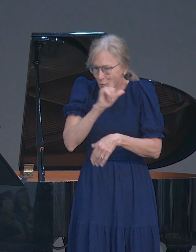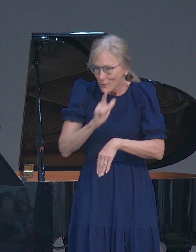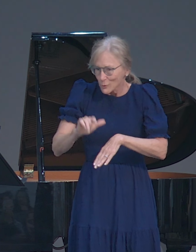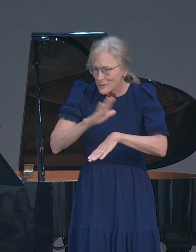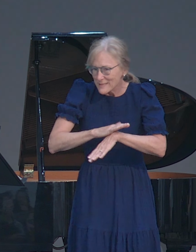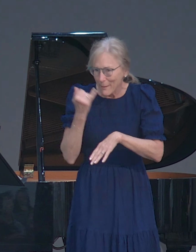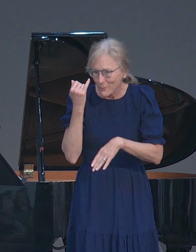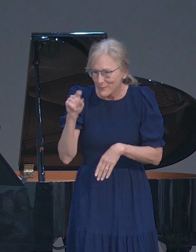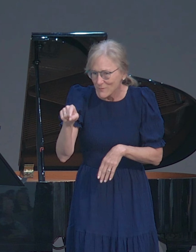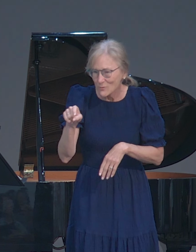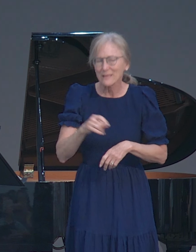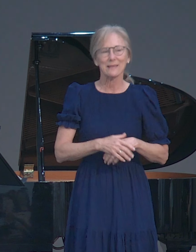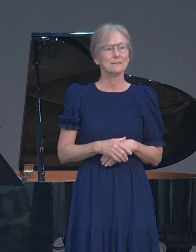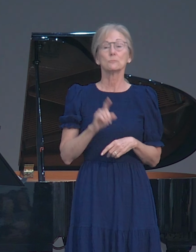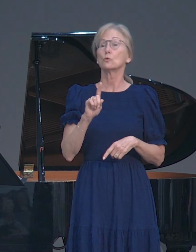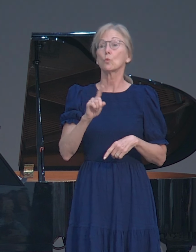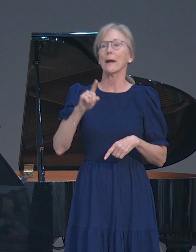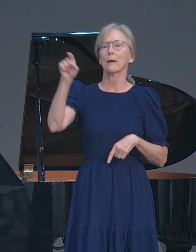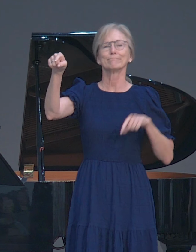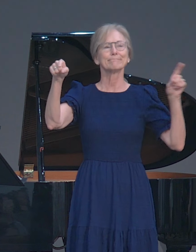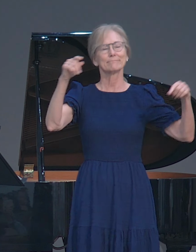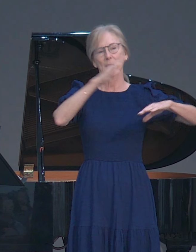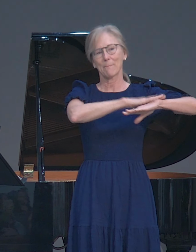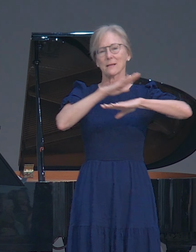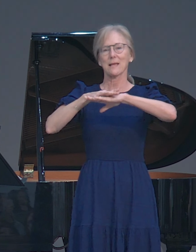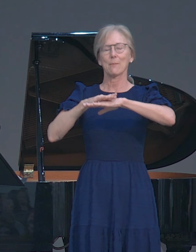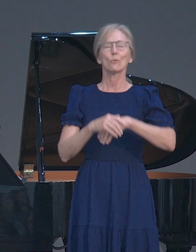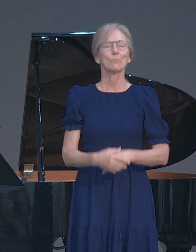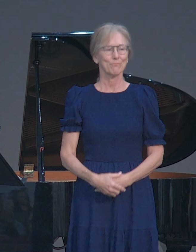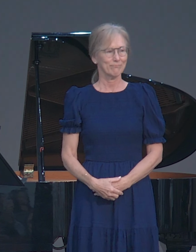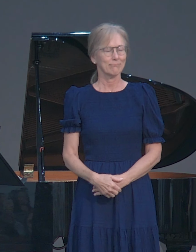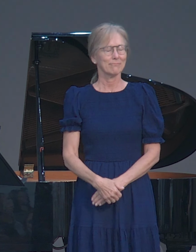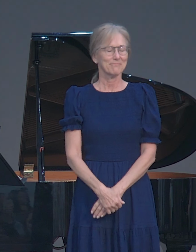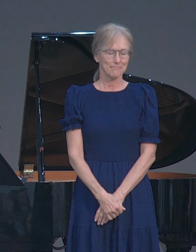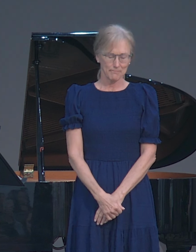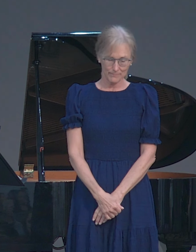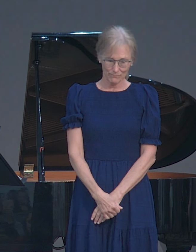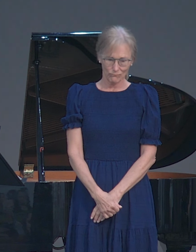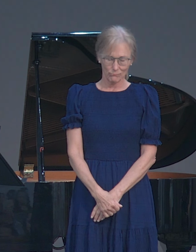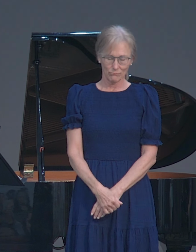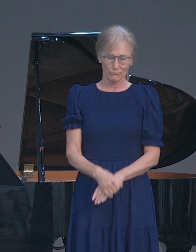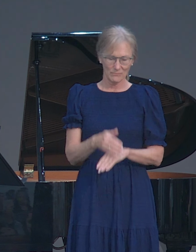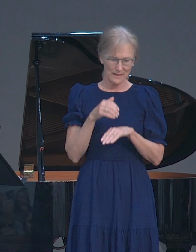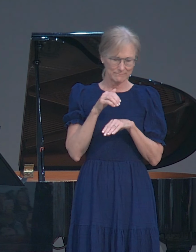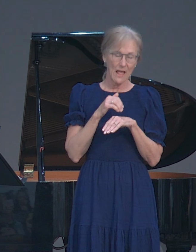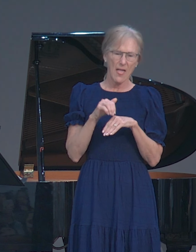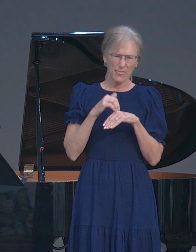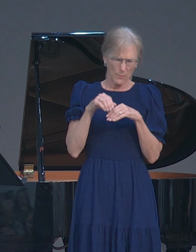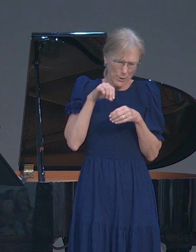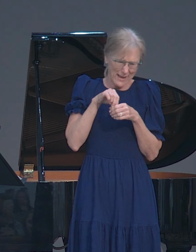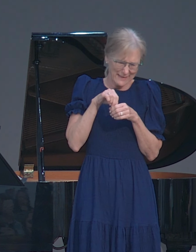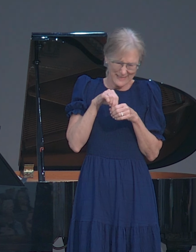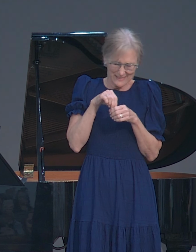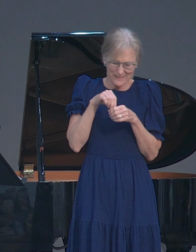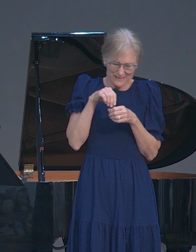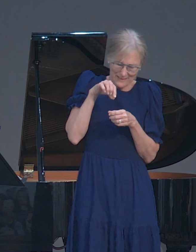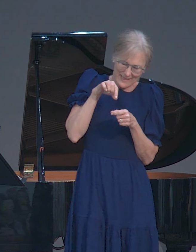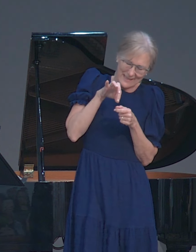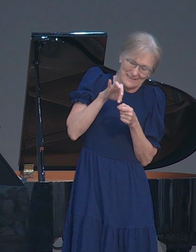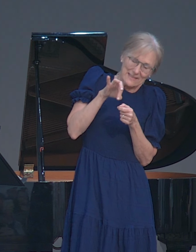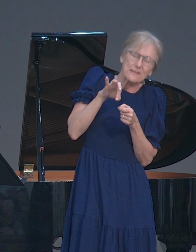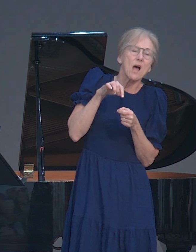certainly get up and grab one of those. They're on the back tables. The cracker, by the way, is included in the same package as the juice. It's